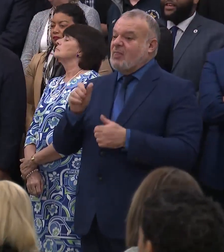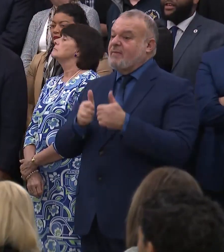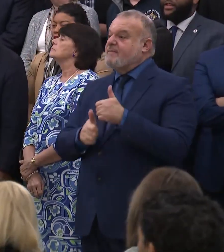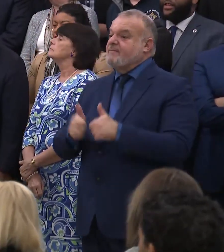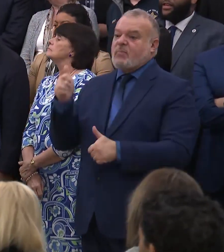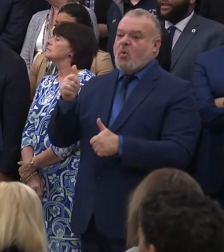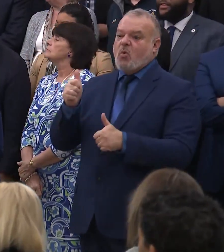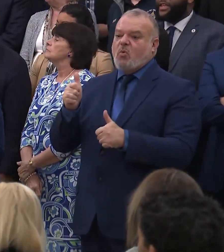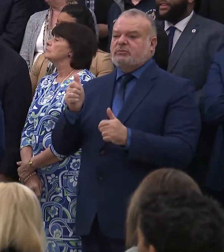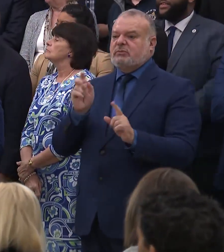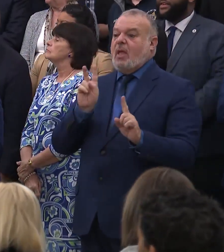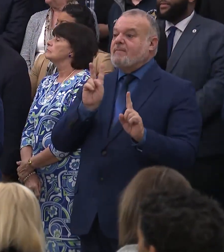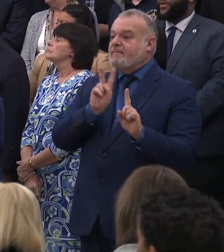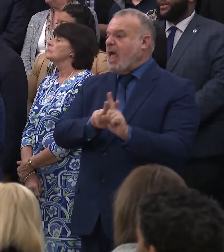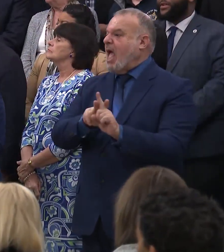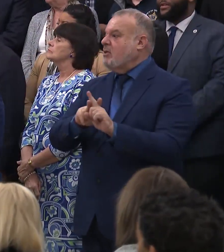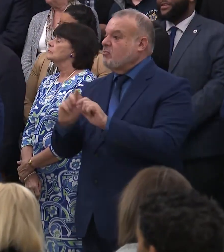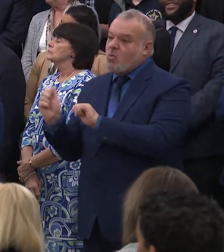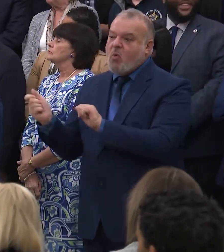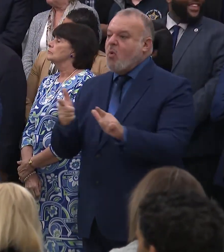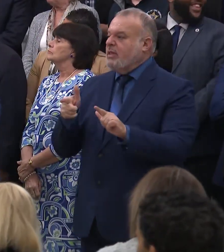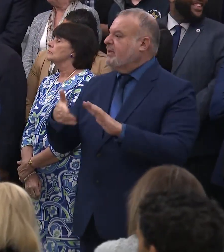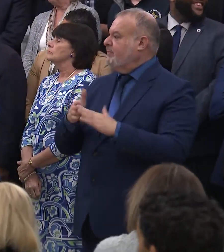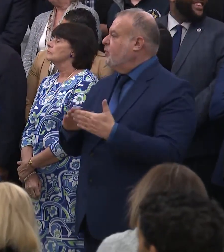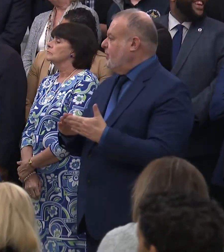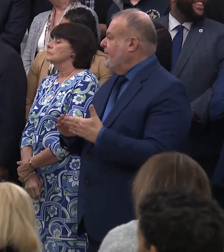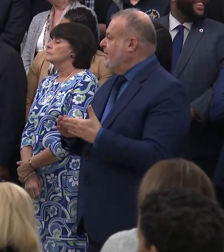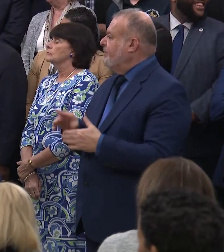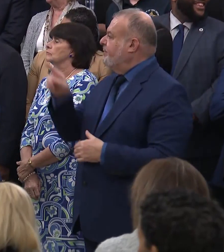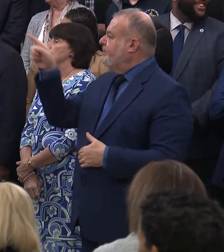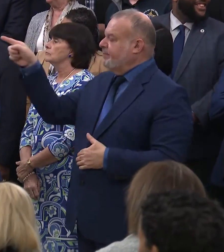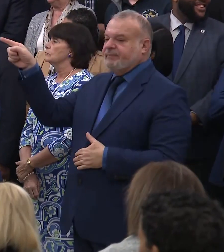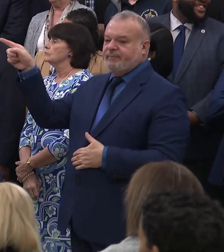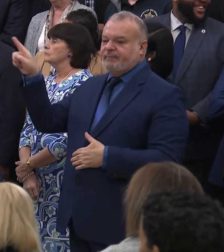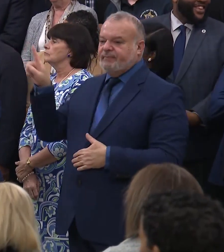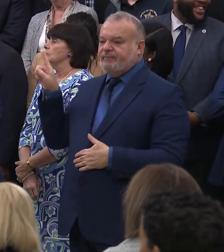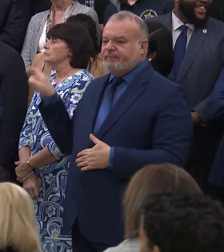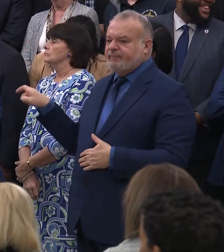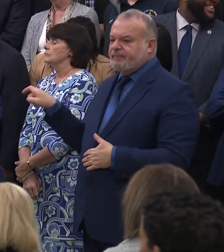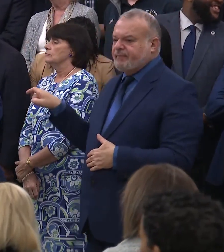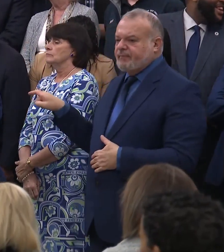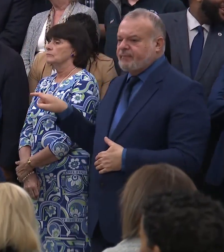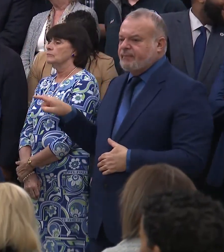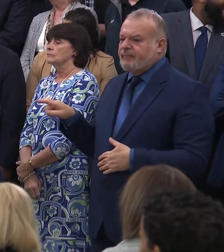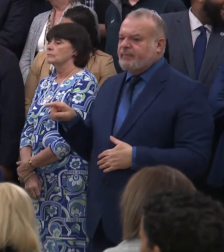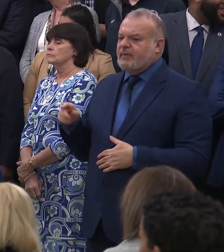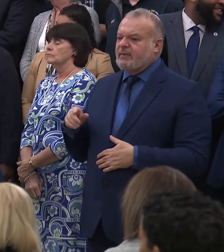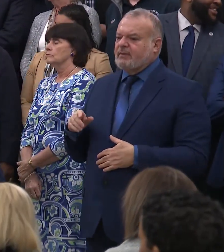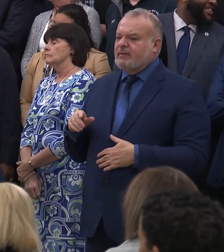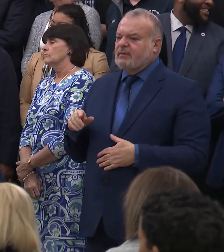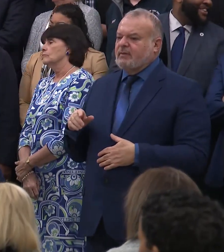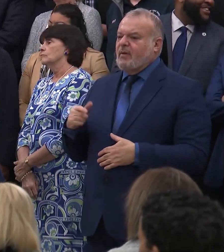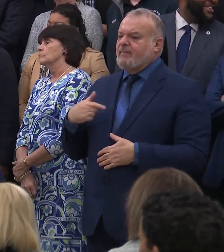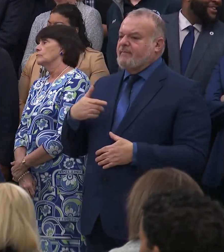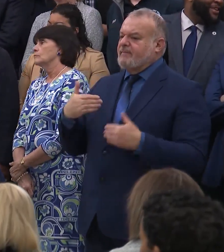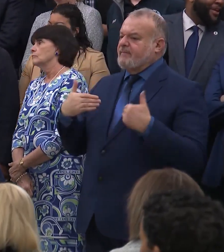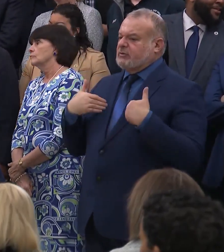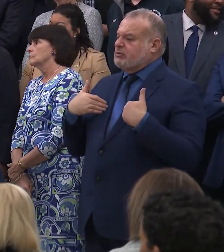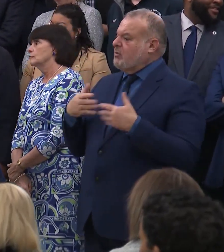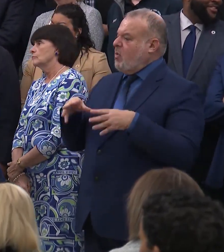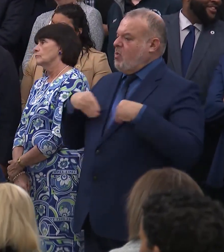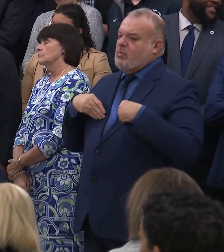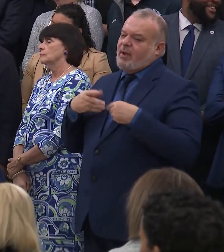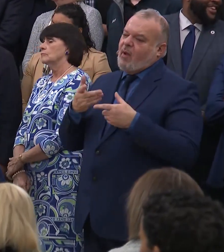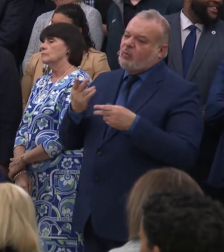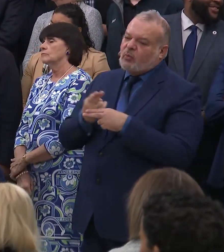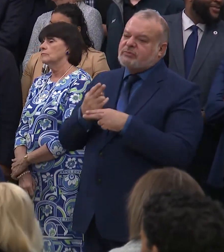Yep. Yep. Devin has talked to this and others as well, going further than just possession, doing other marijuana-related charges and pardoning them. Is